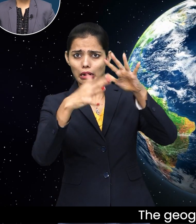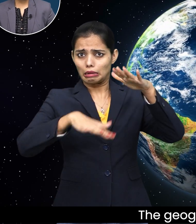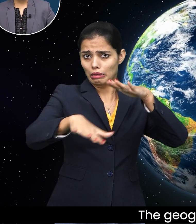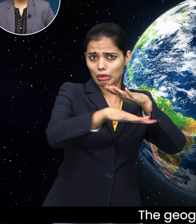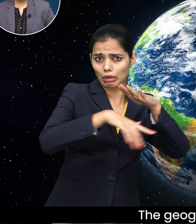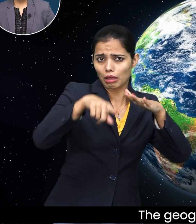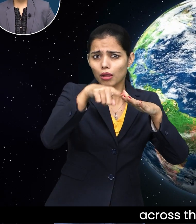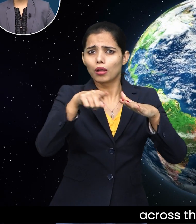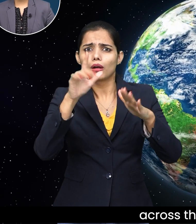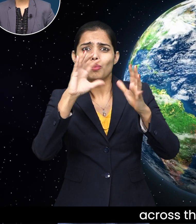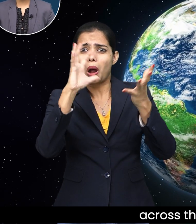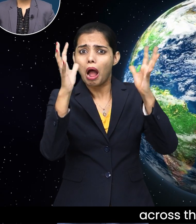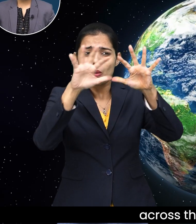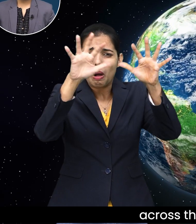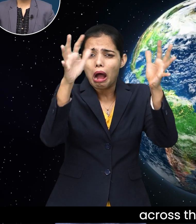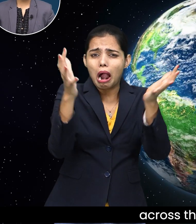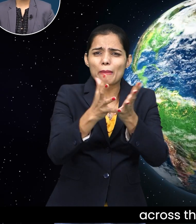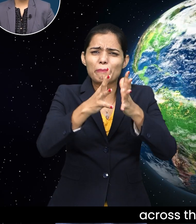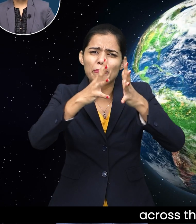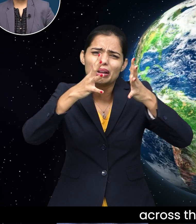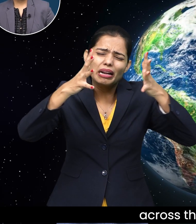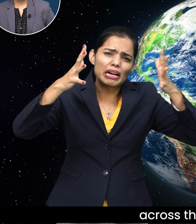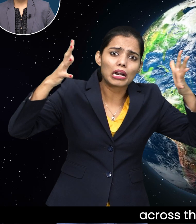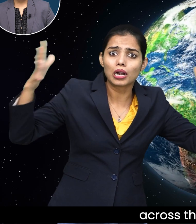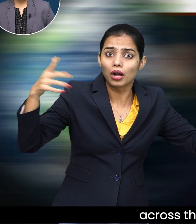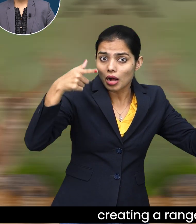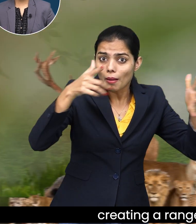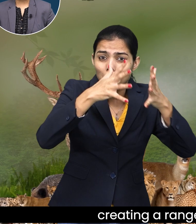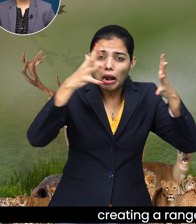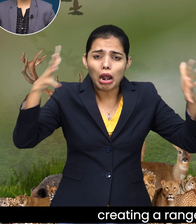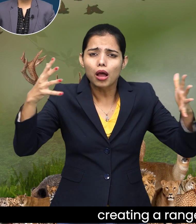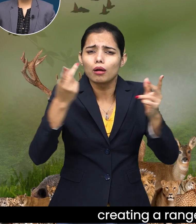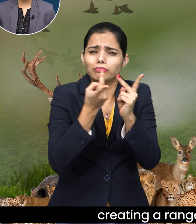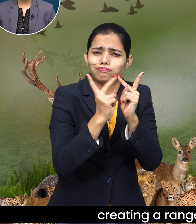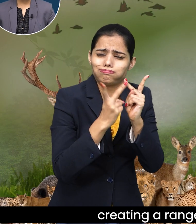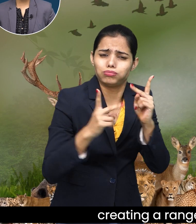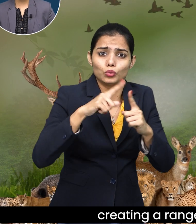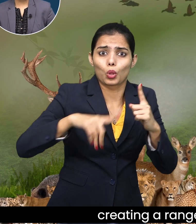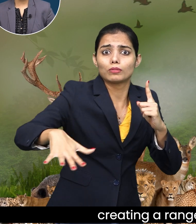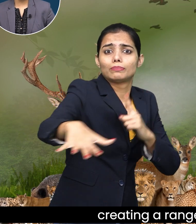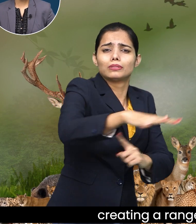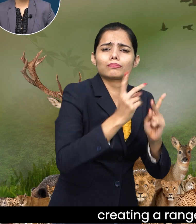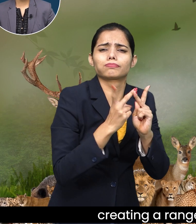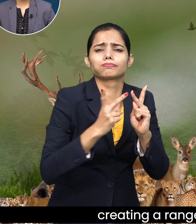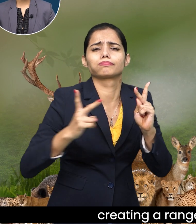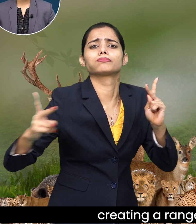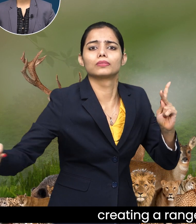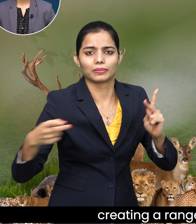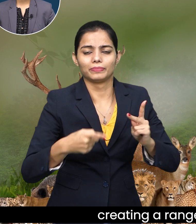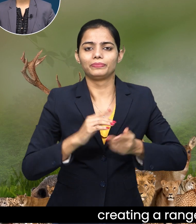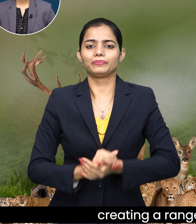geographical condition across the earth vary widely, creating a range of diverse environments.